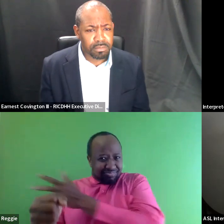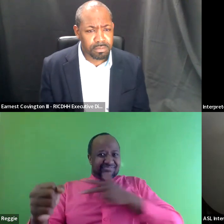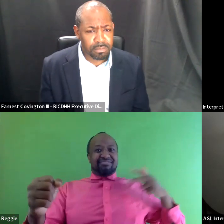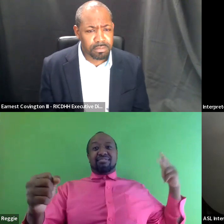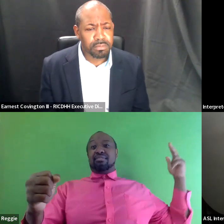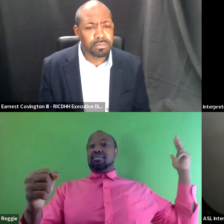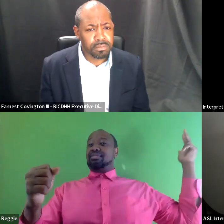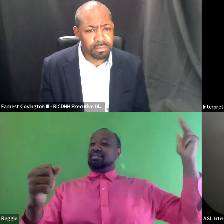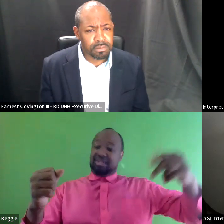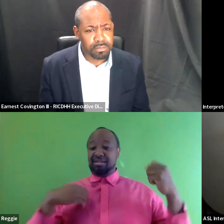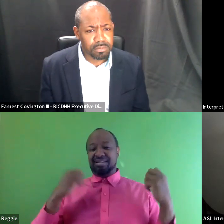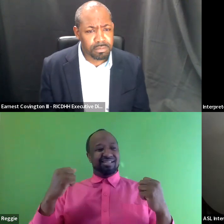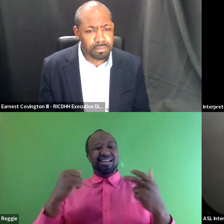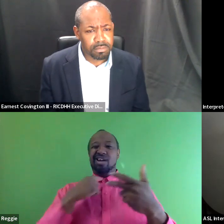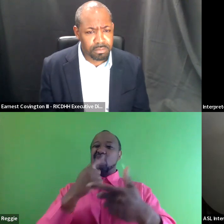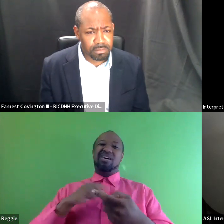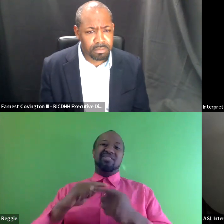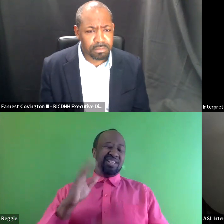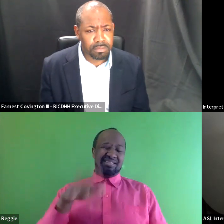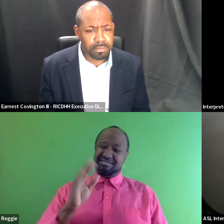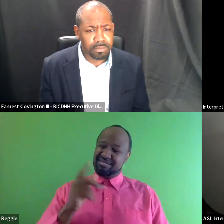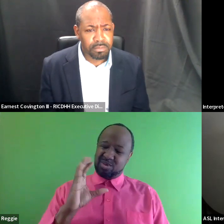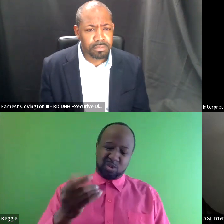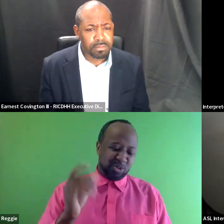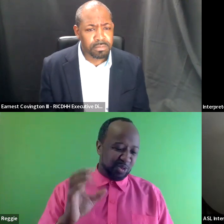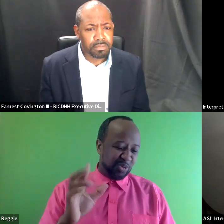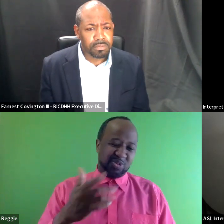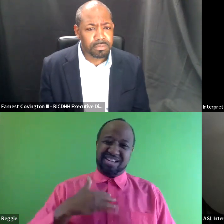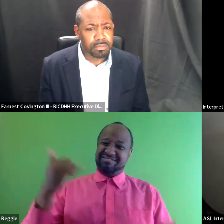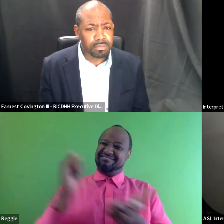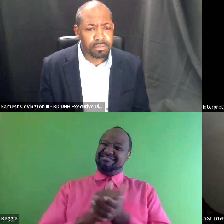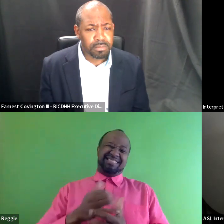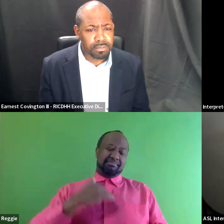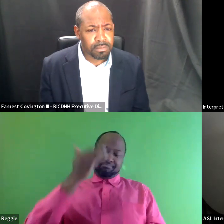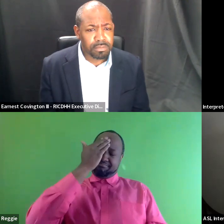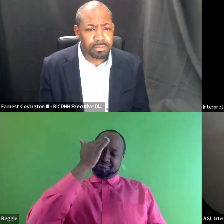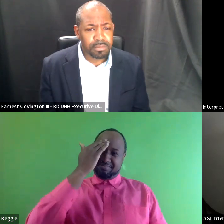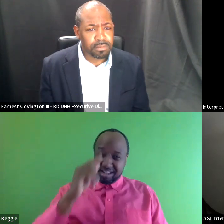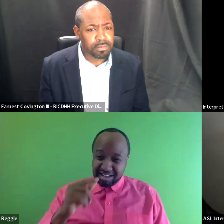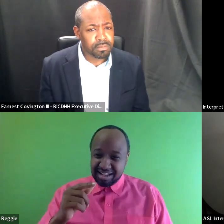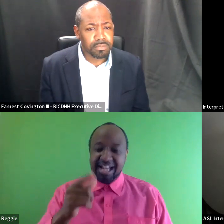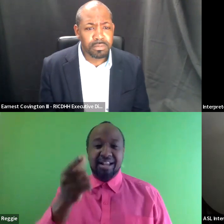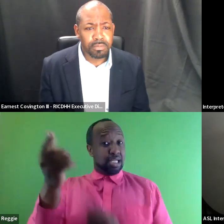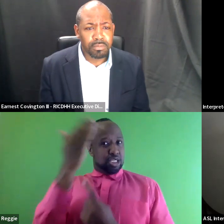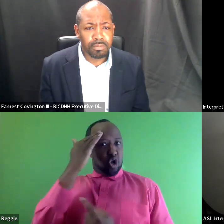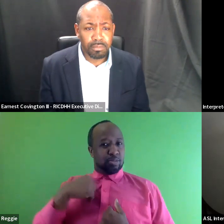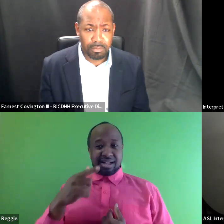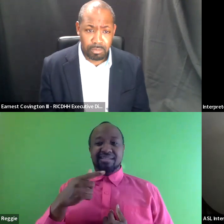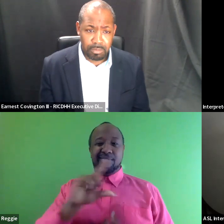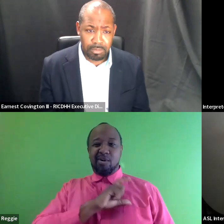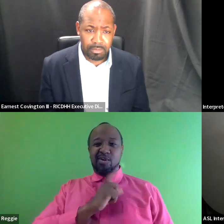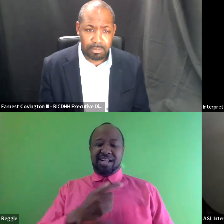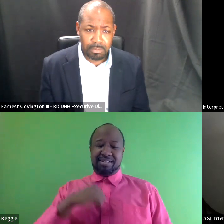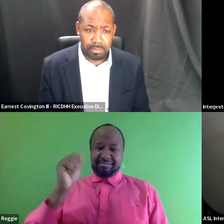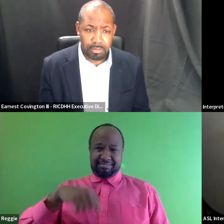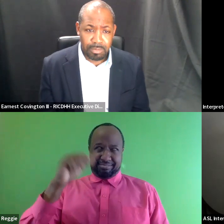time and took off. And then a third time. So I told my friend, you know what? I need to hang up. Something's